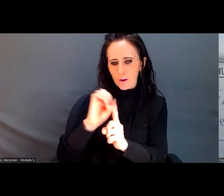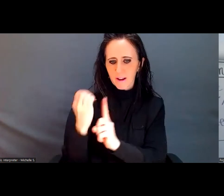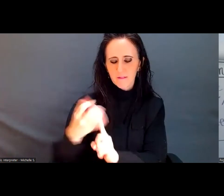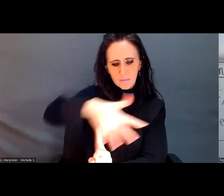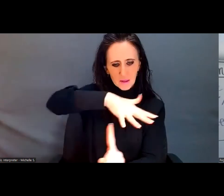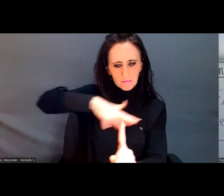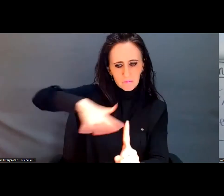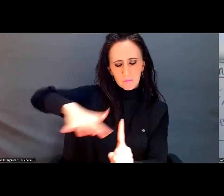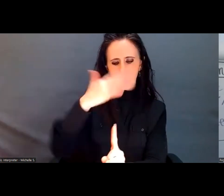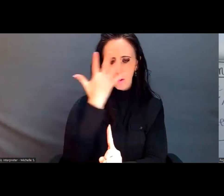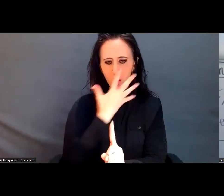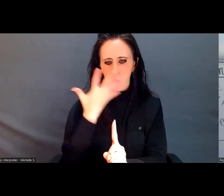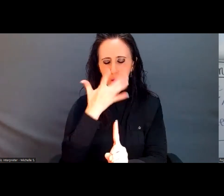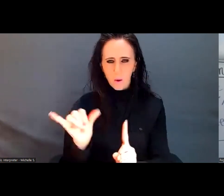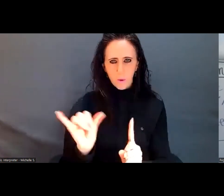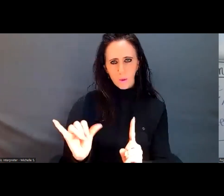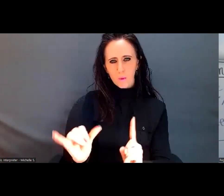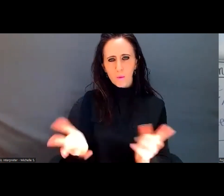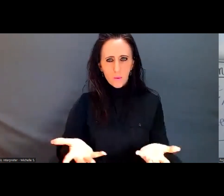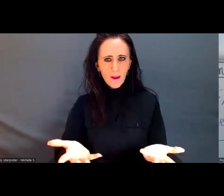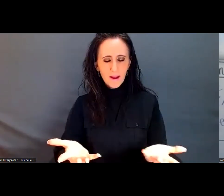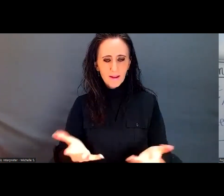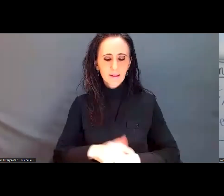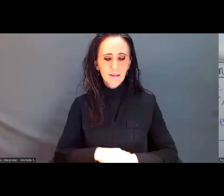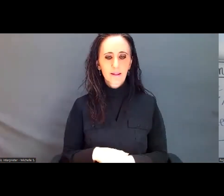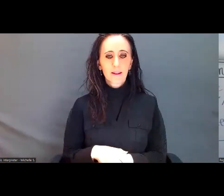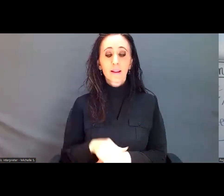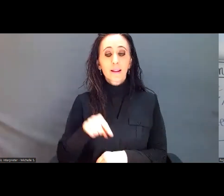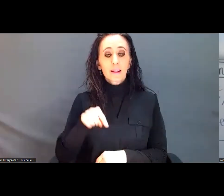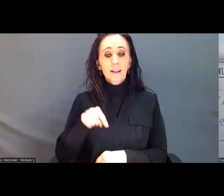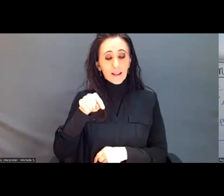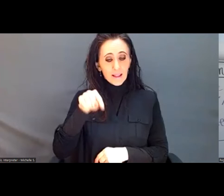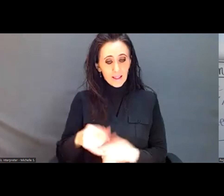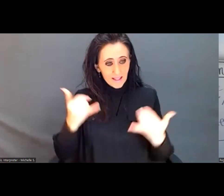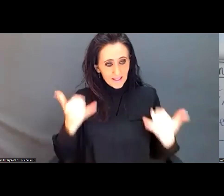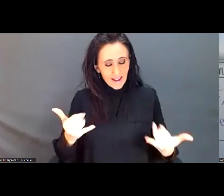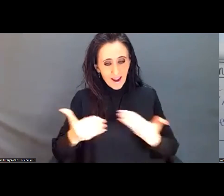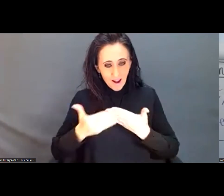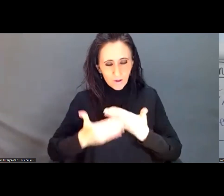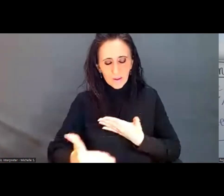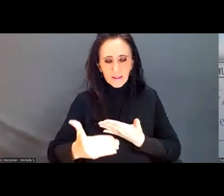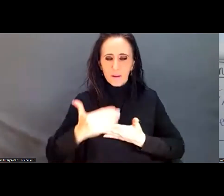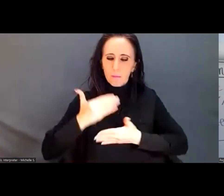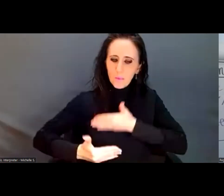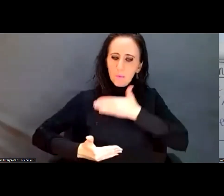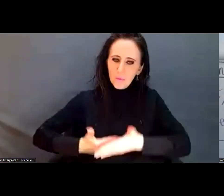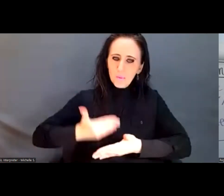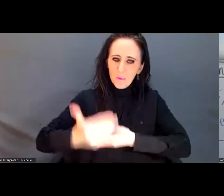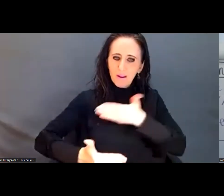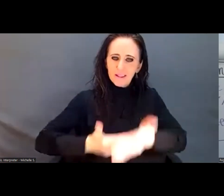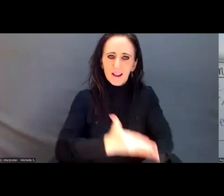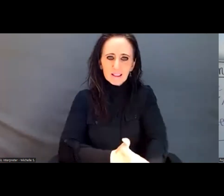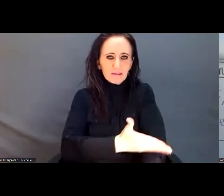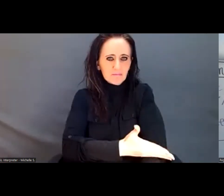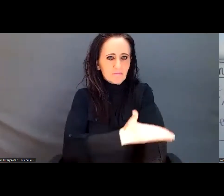that this reset is actually a process improvement event in itself, isn't it? We're going to look at what we've learned and